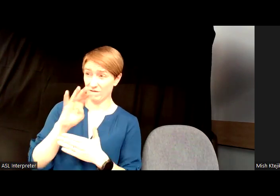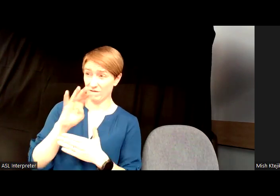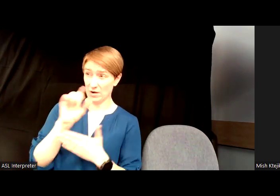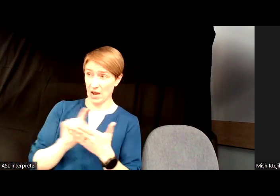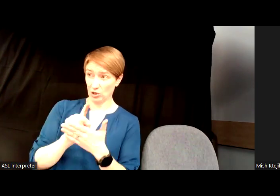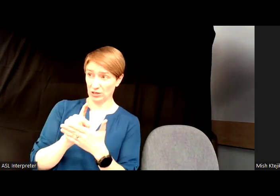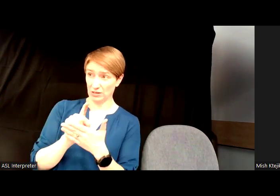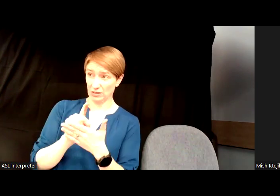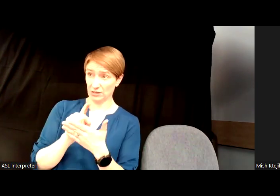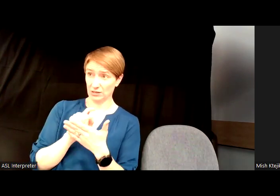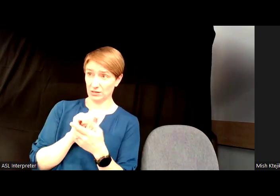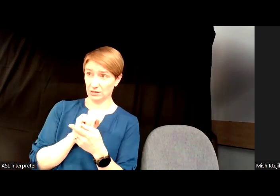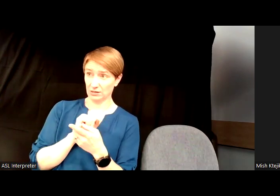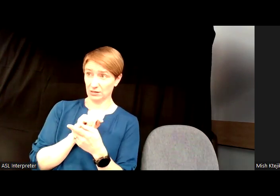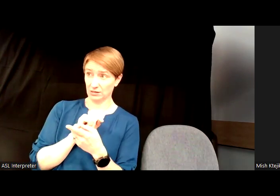Colleen?